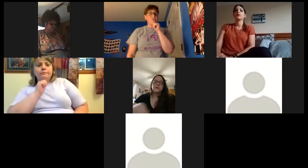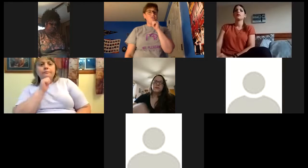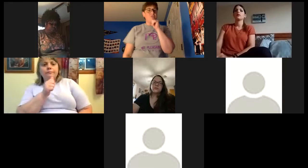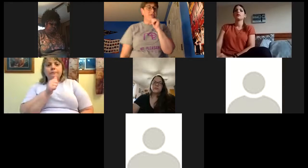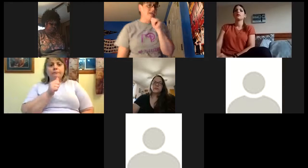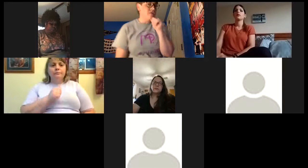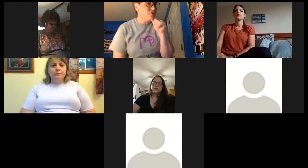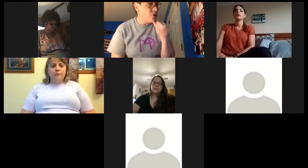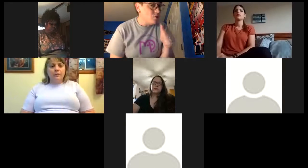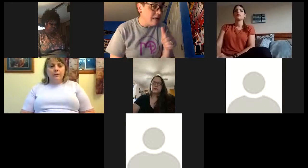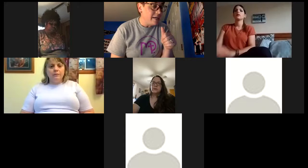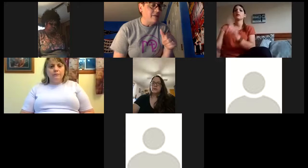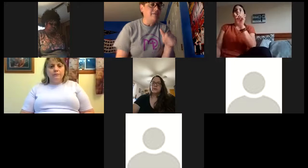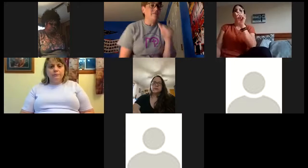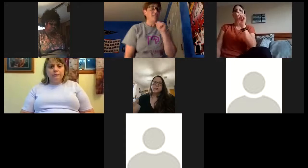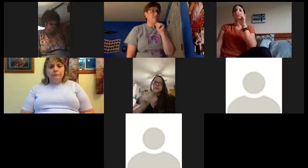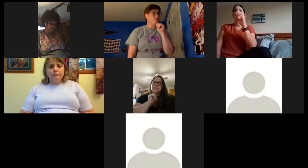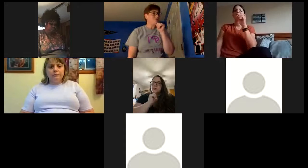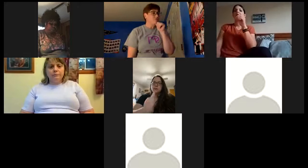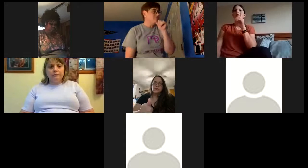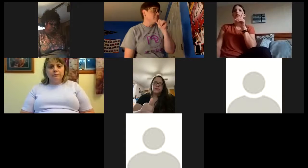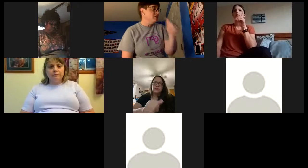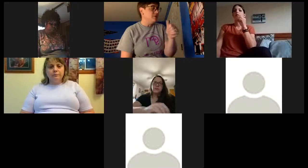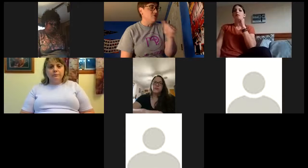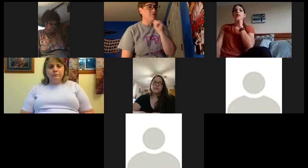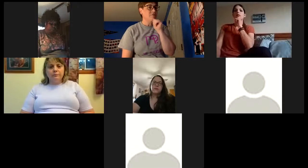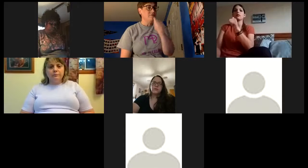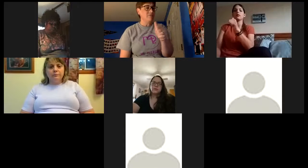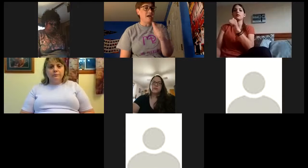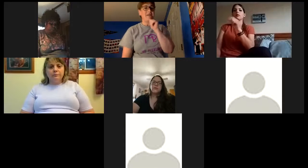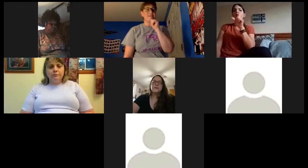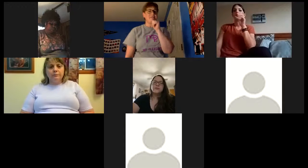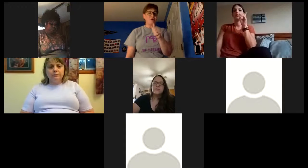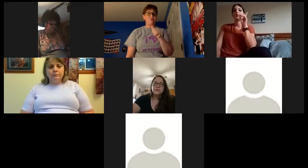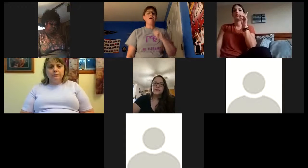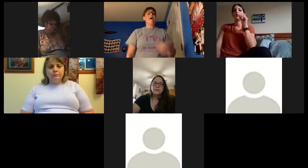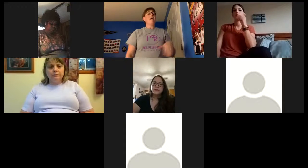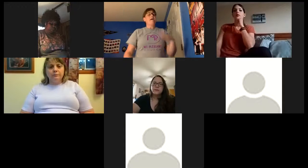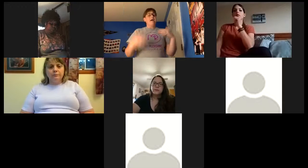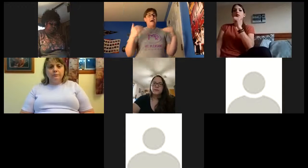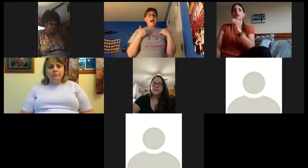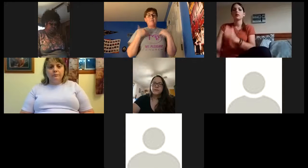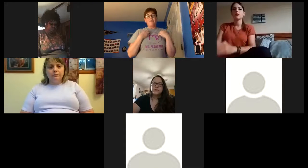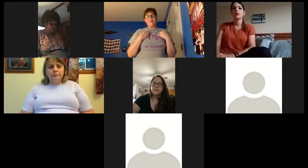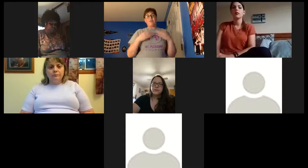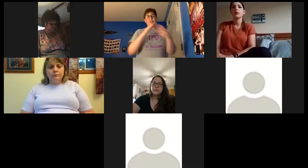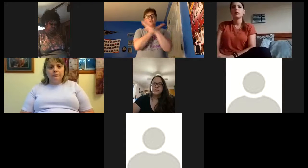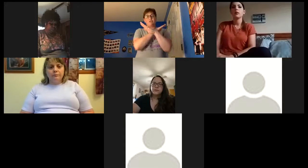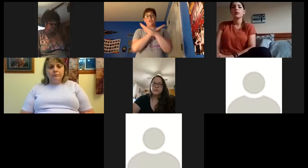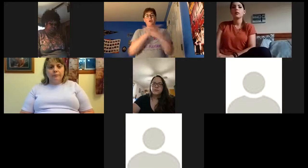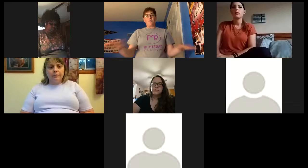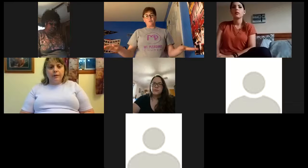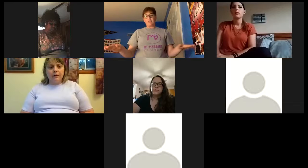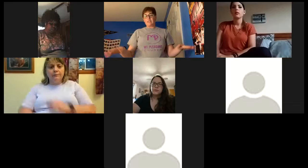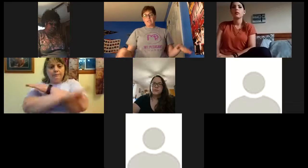I don't like seafood, you know, not, don't. I prefer to